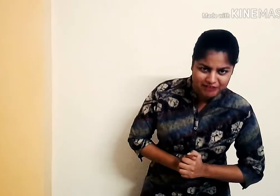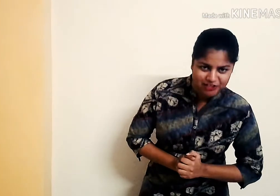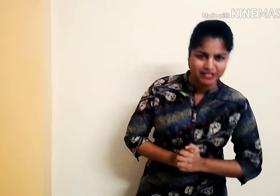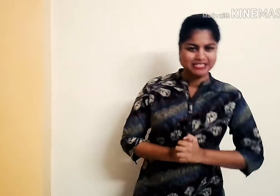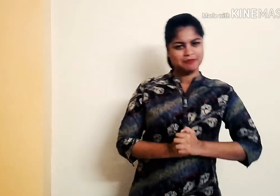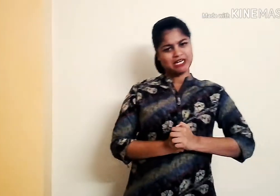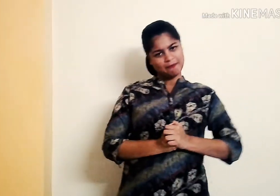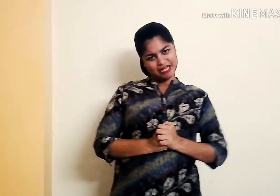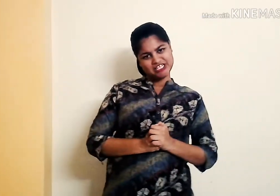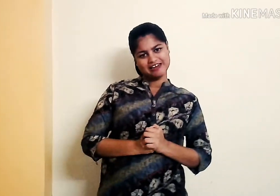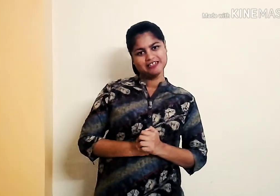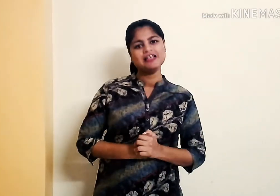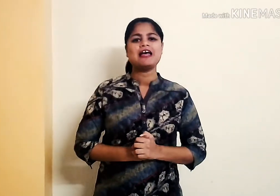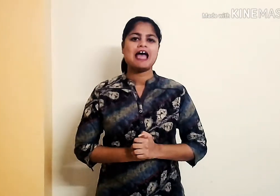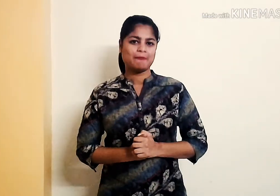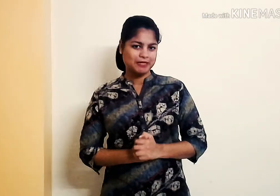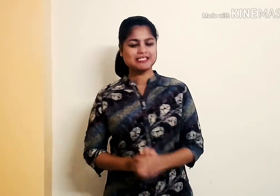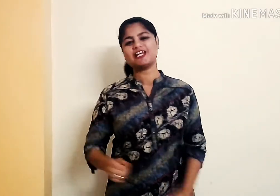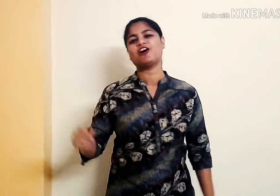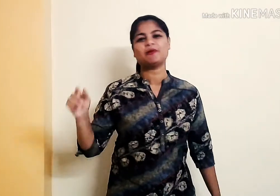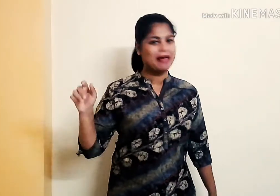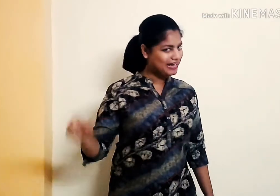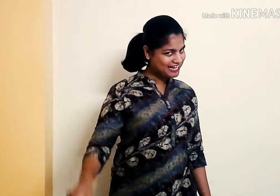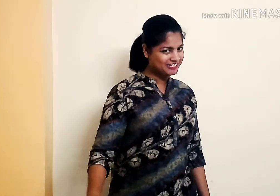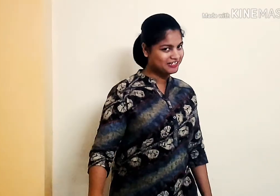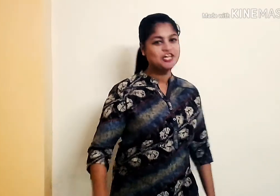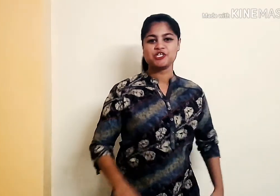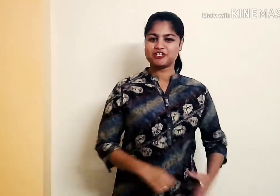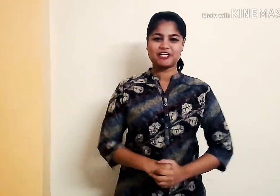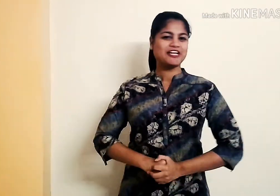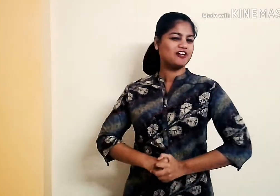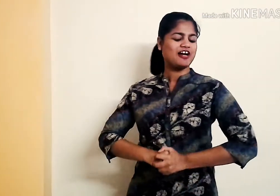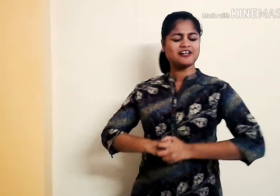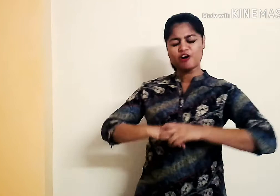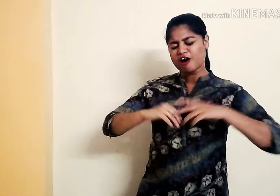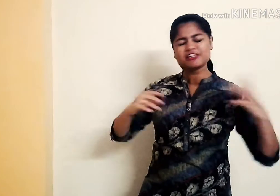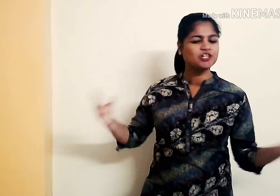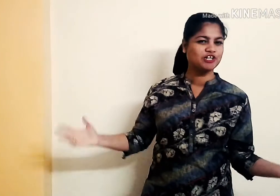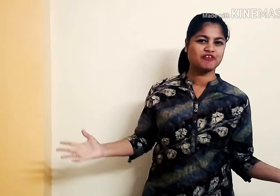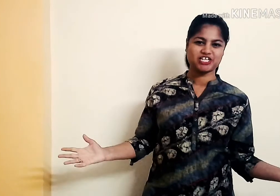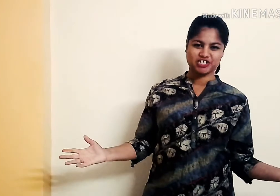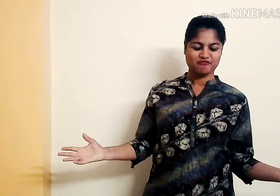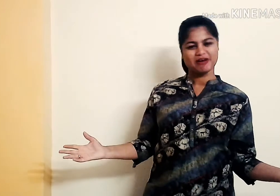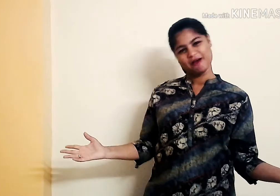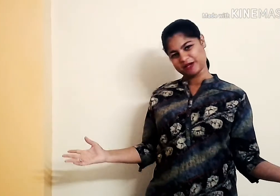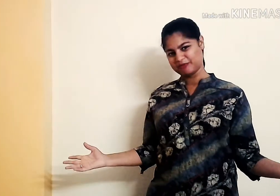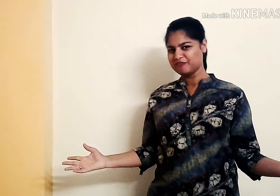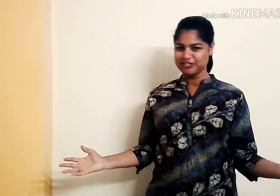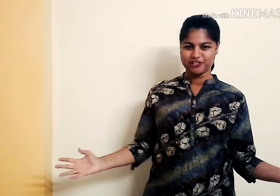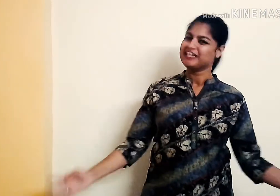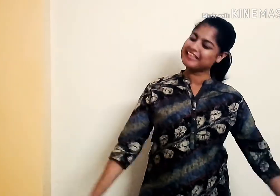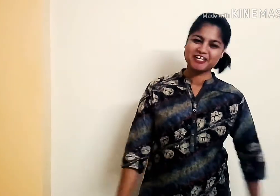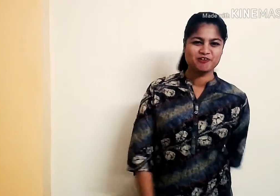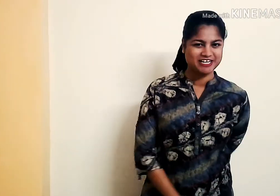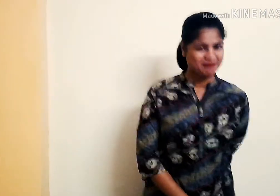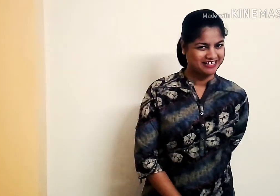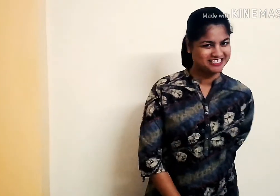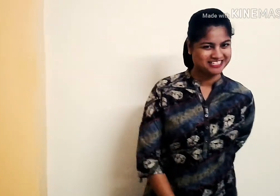video and subscribe my channel and please click on the bell icon so that you can get all the notification of my upcoming video. Thank you very much.